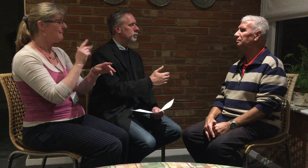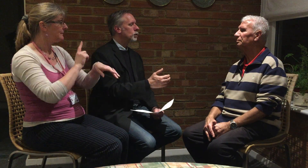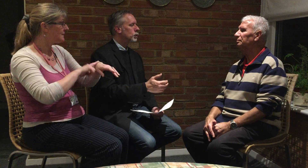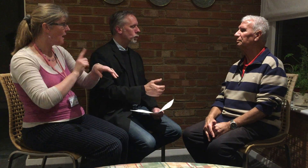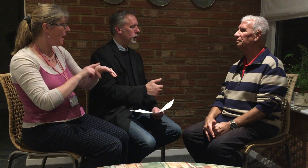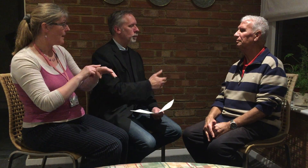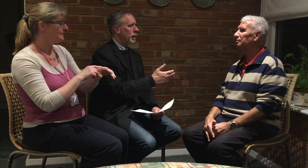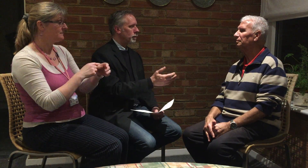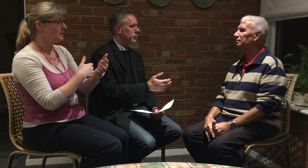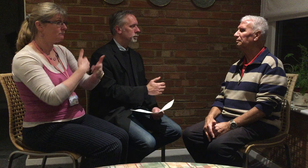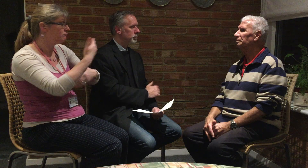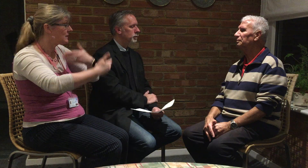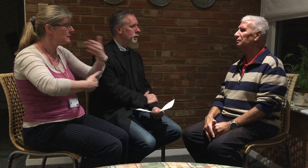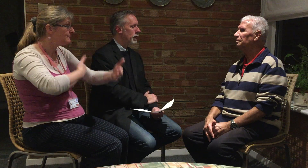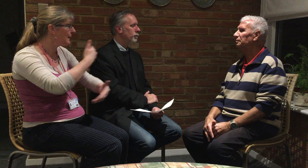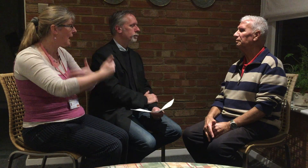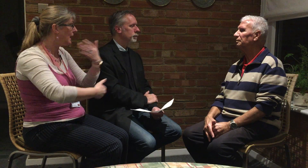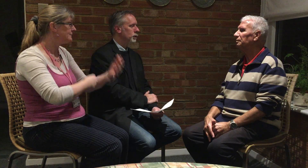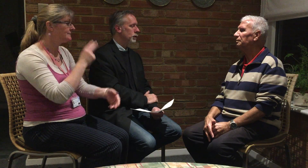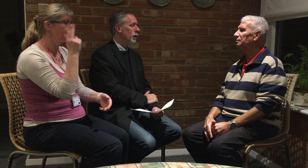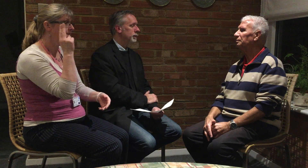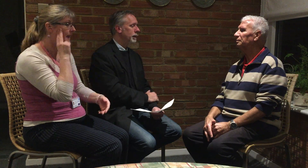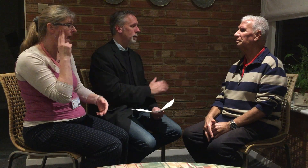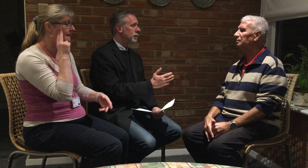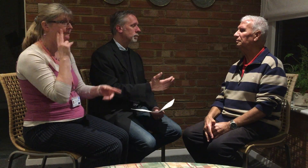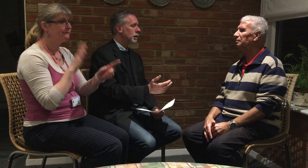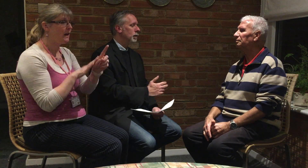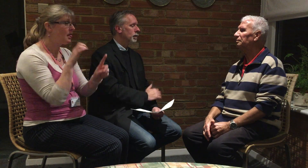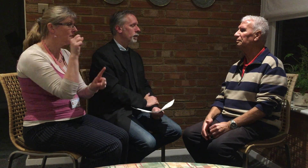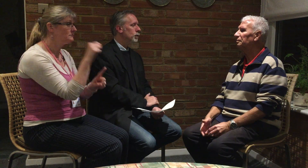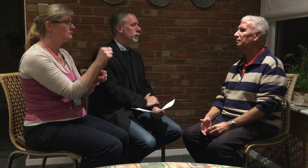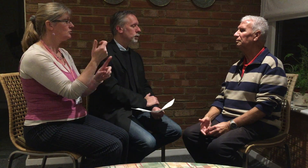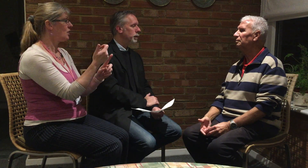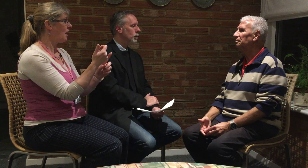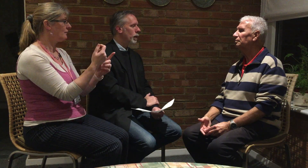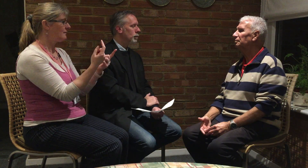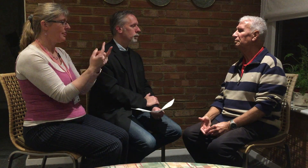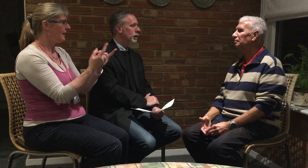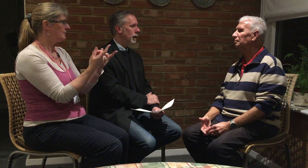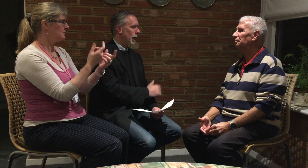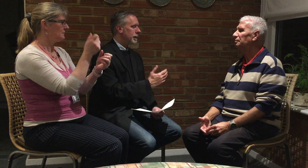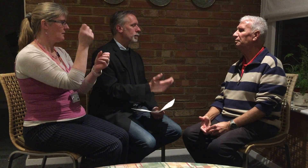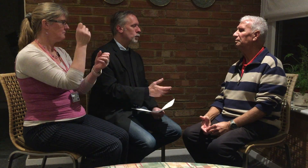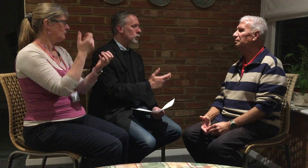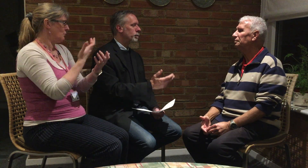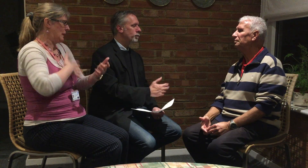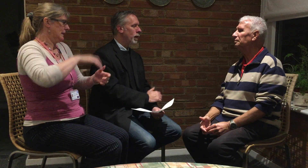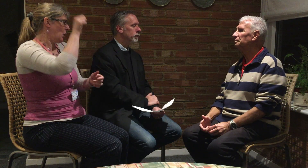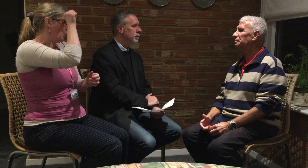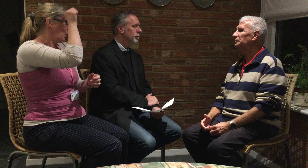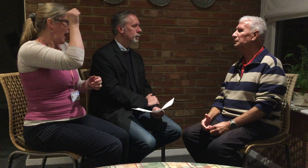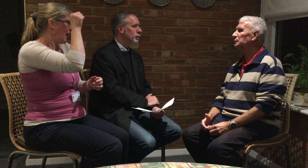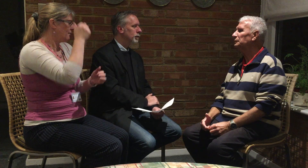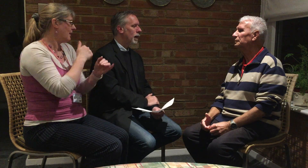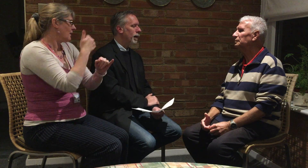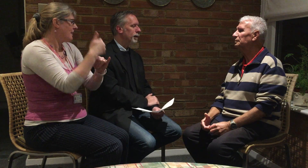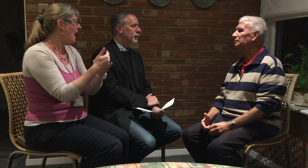just talking about the Deaf Society and things we should be aware of, and then do some fun